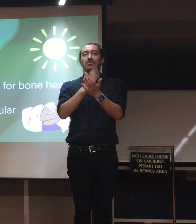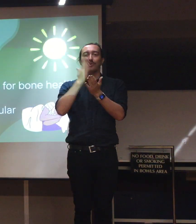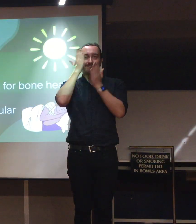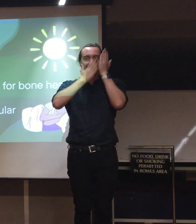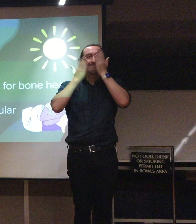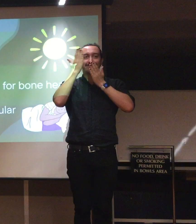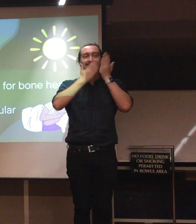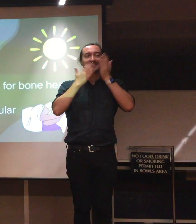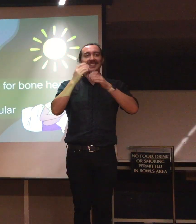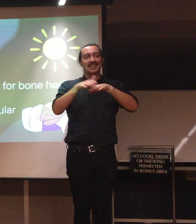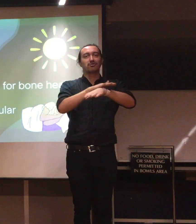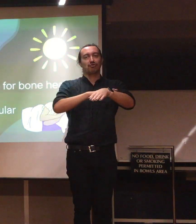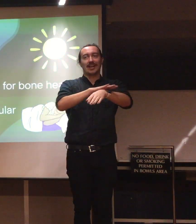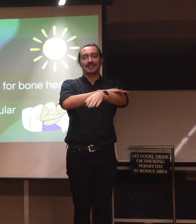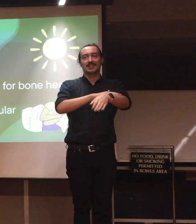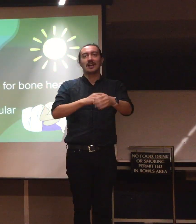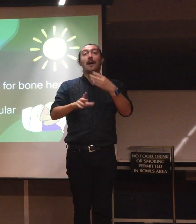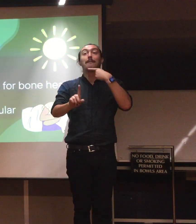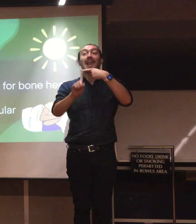a hat.